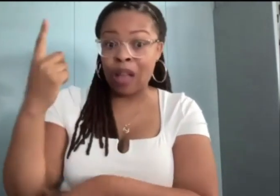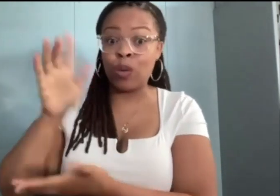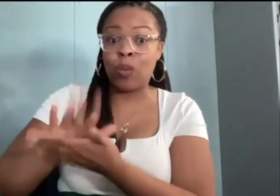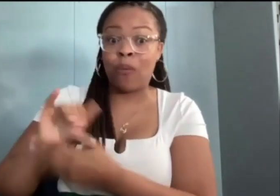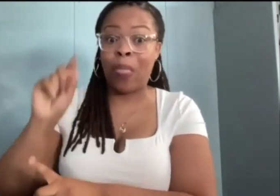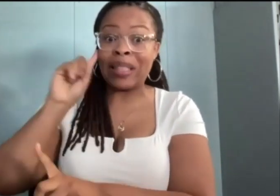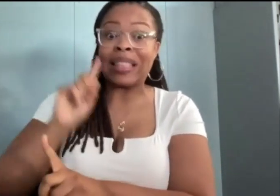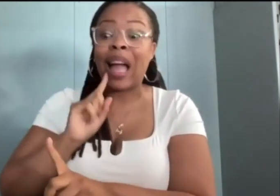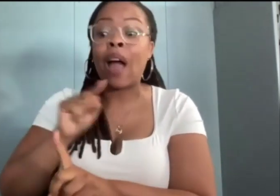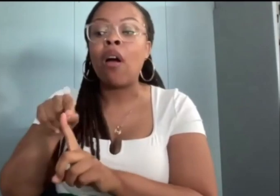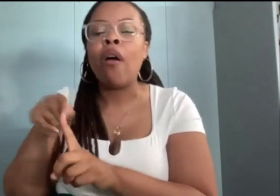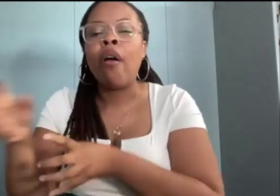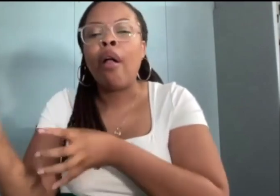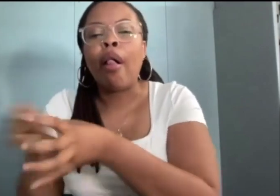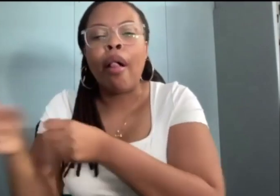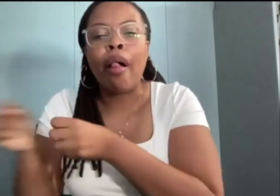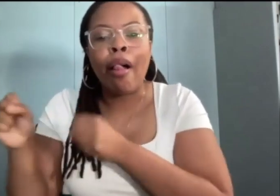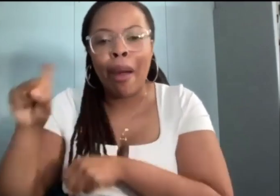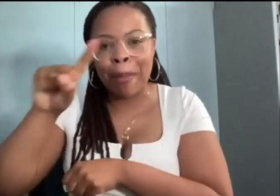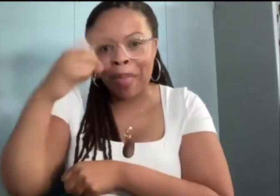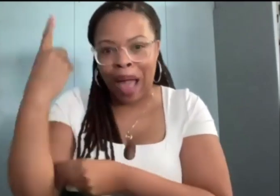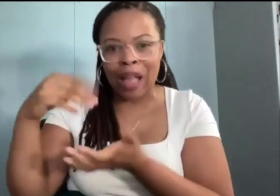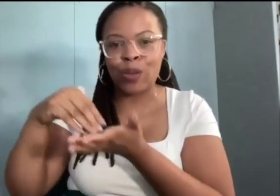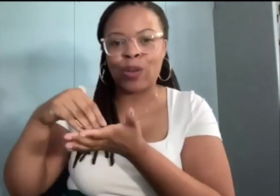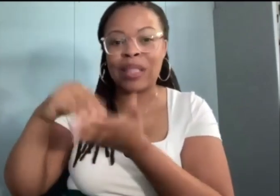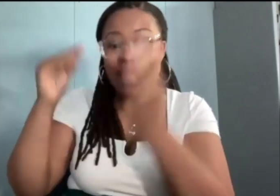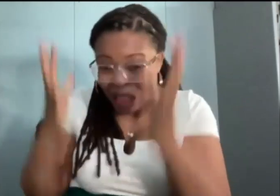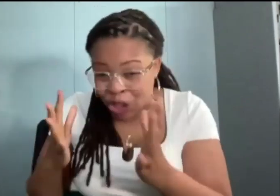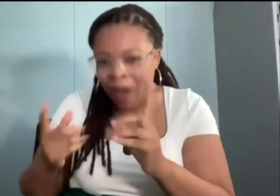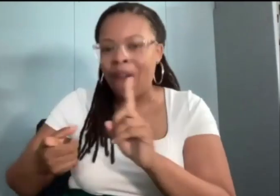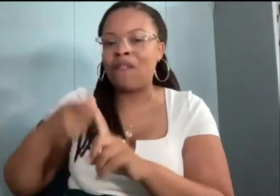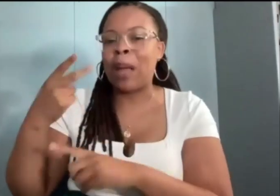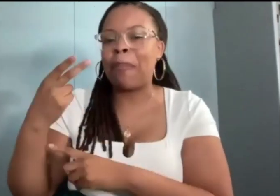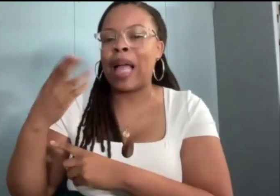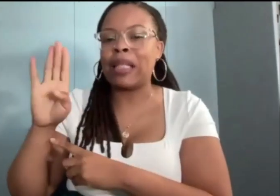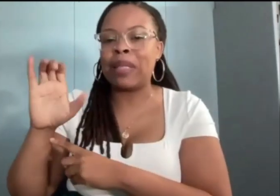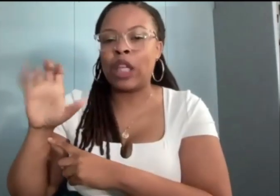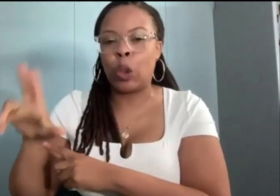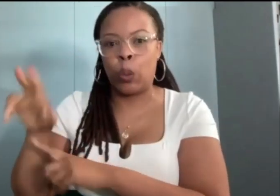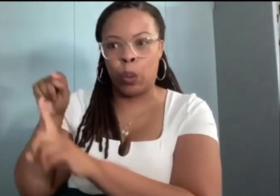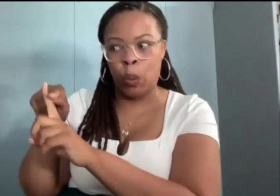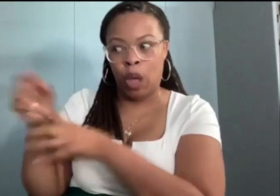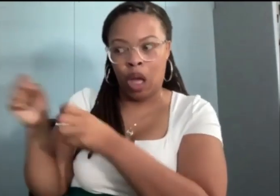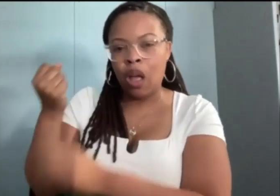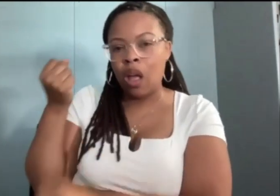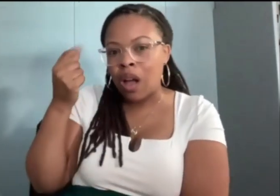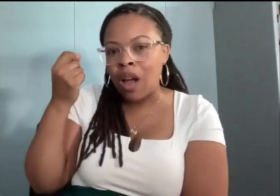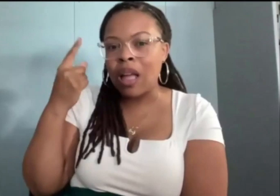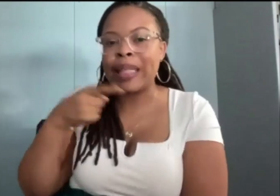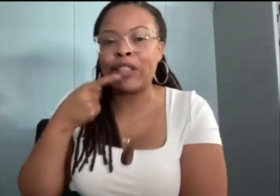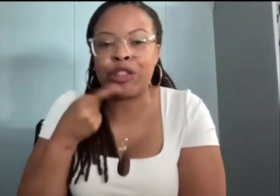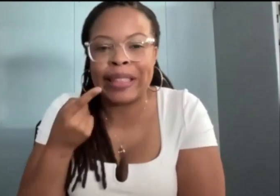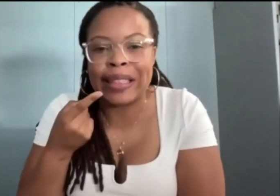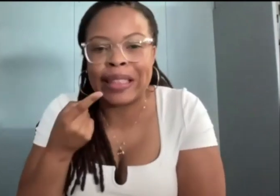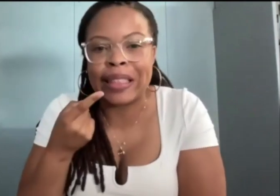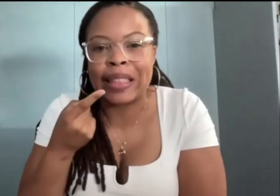a white-based system, what happened with those Black deaf students? Those Black teachers came